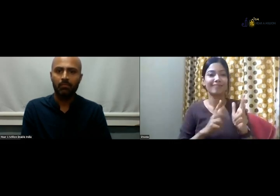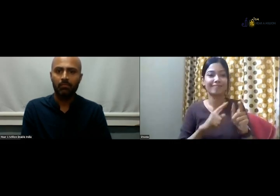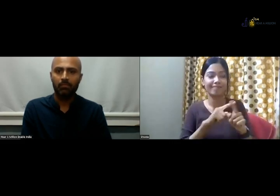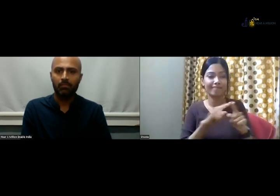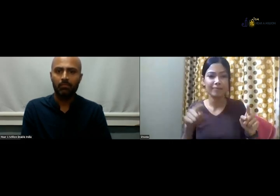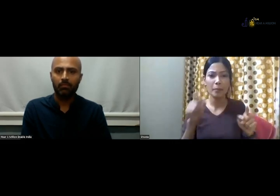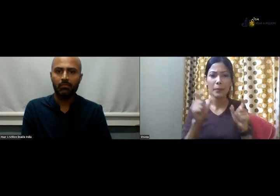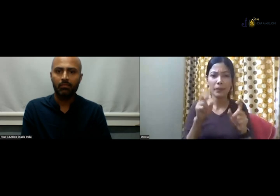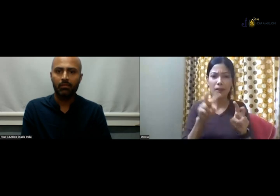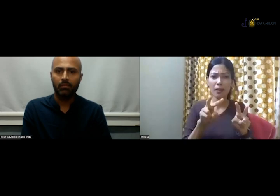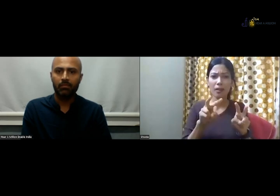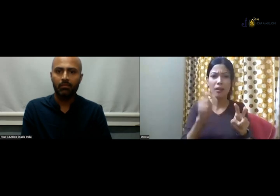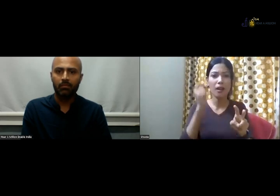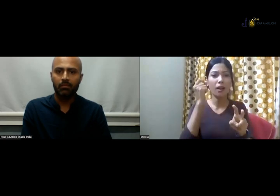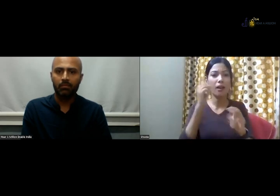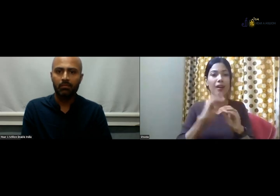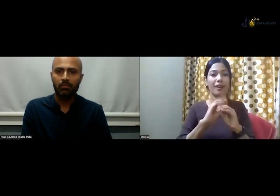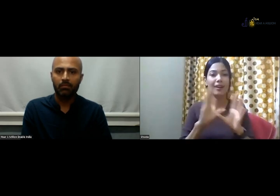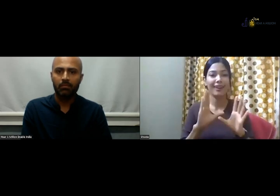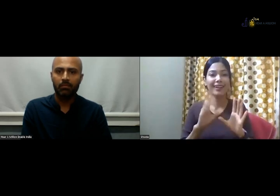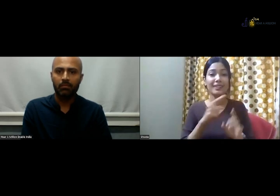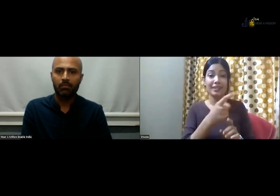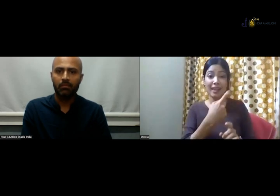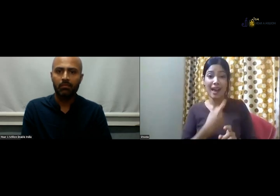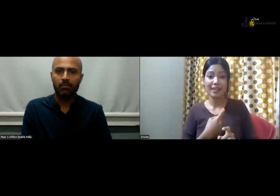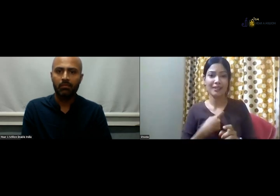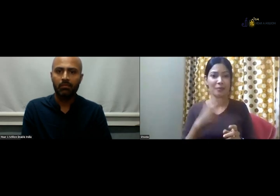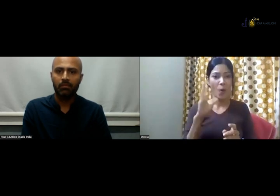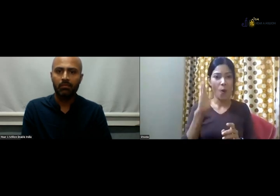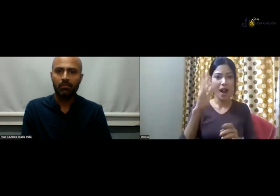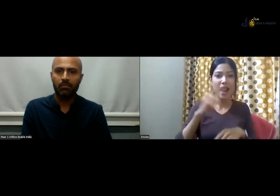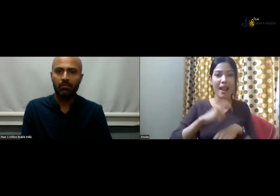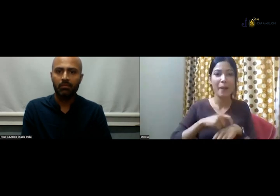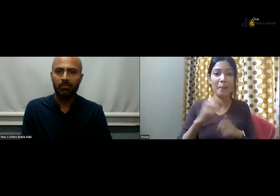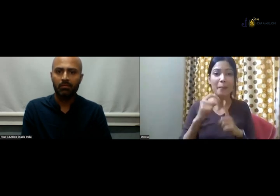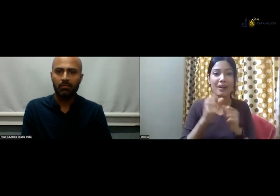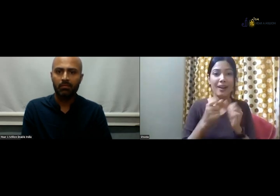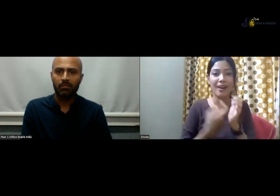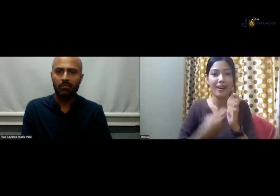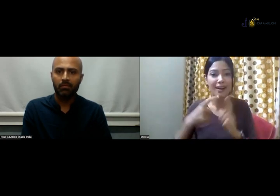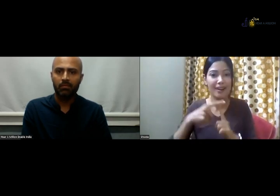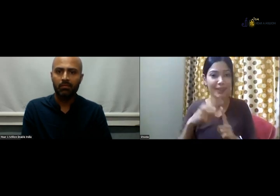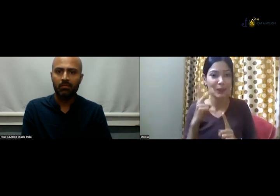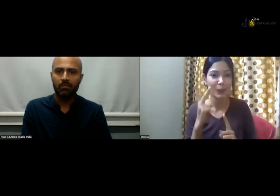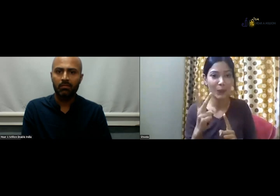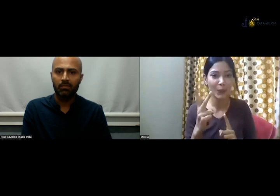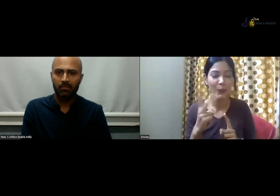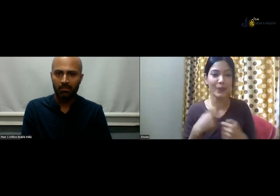Then I also talked with her on Instagram, in Instagram Live.